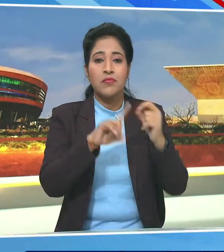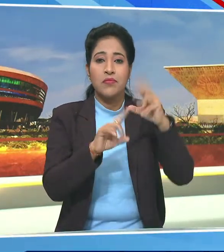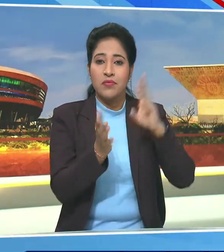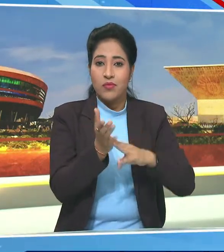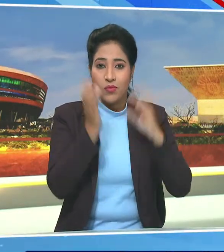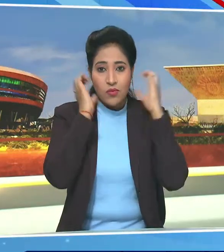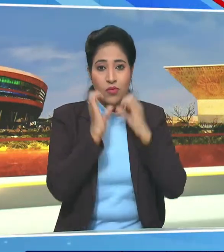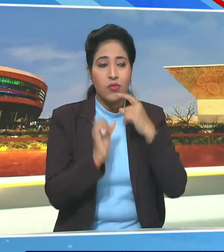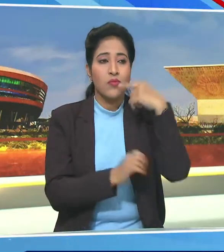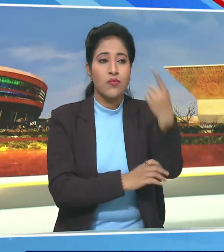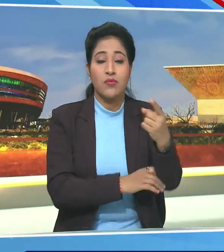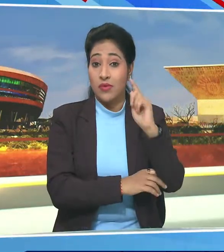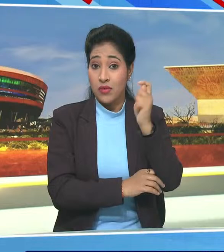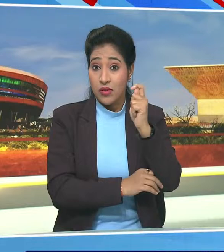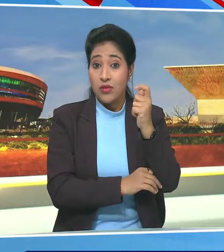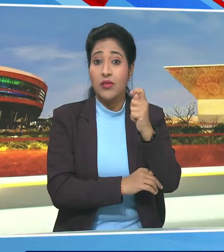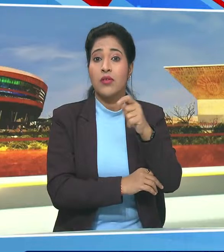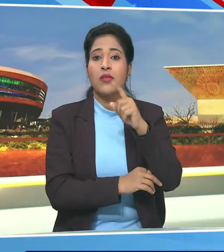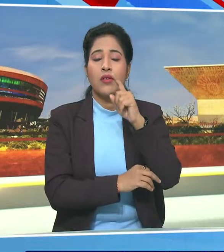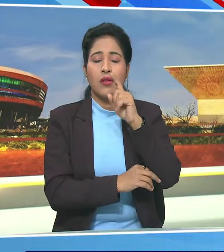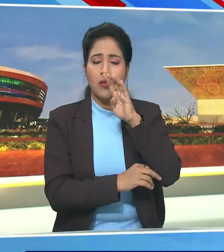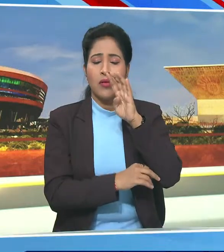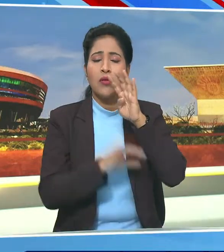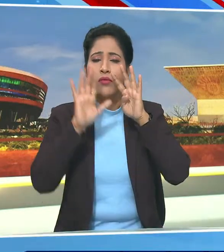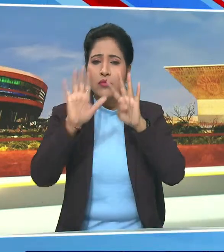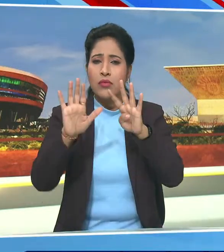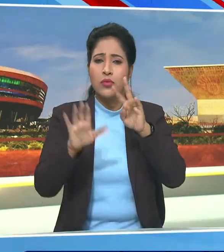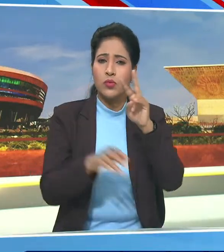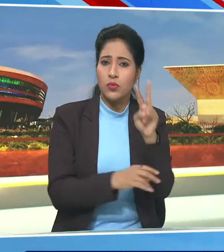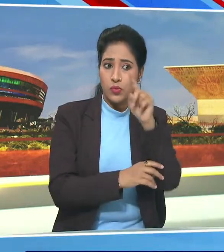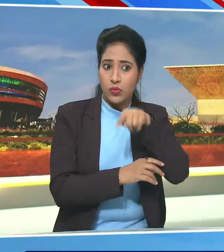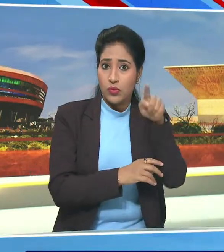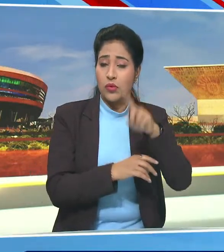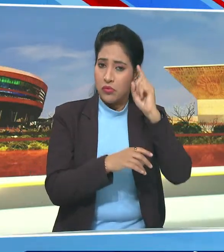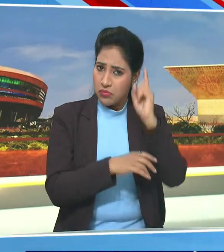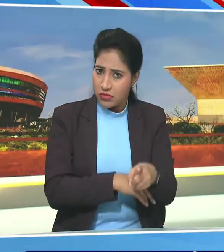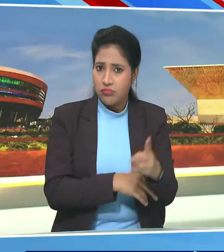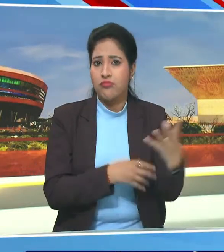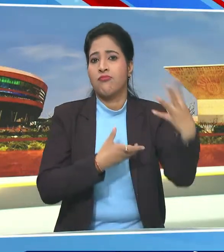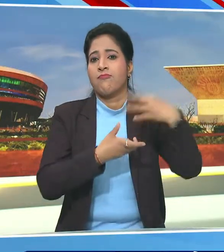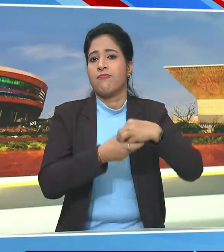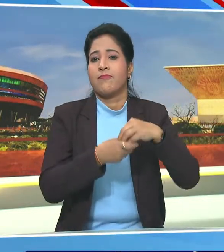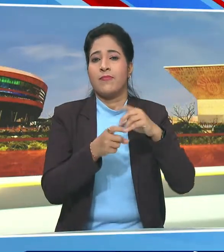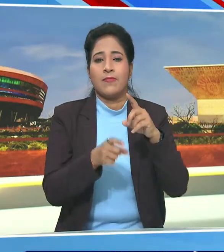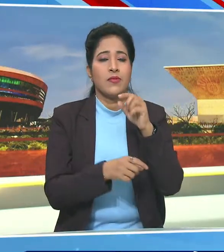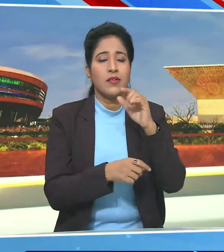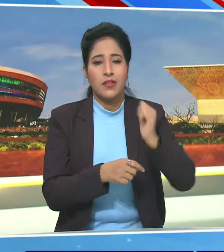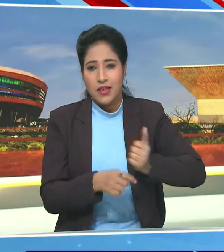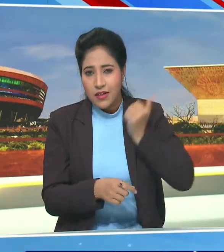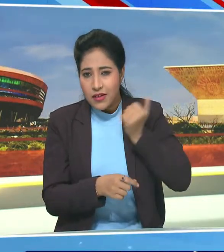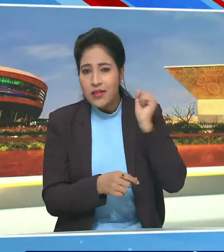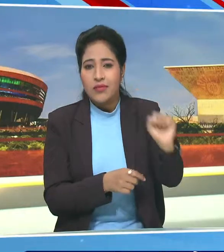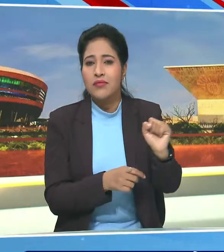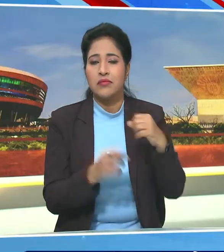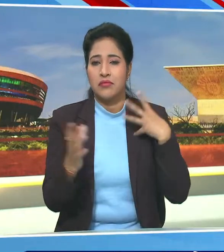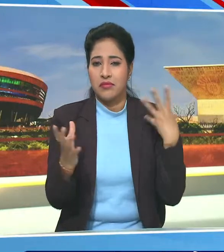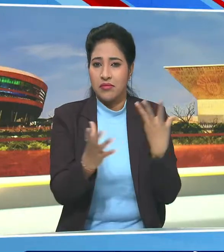Modi that Kenya has 92% of its grid as green and we are